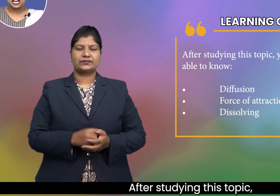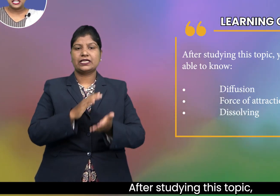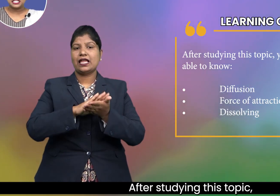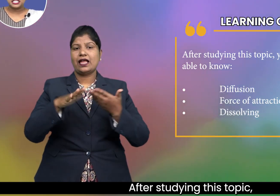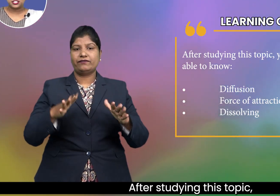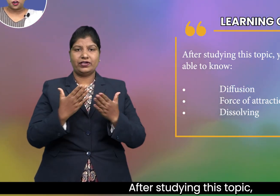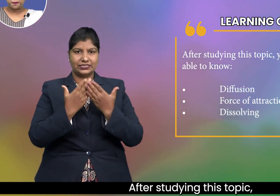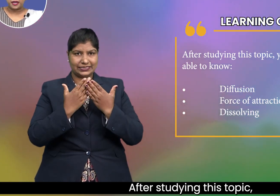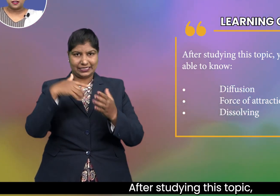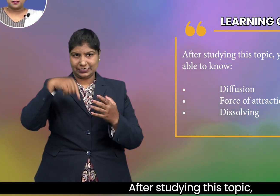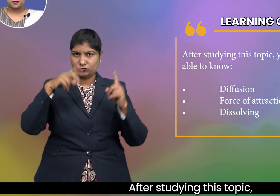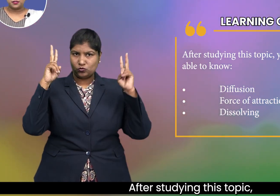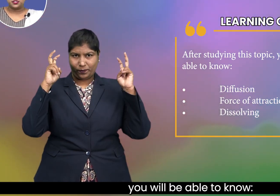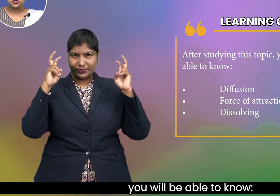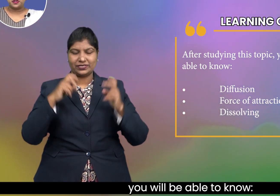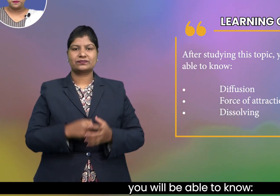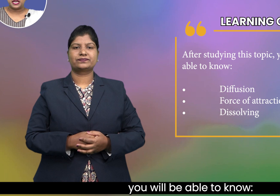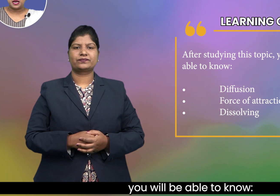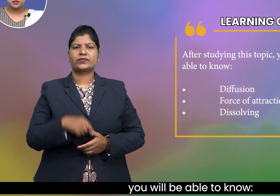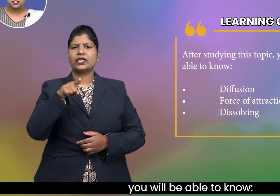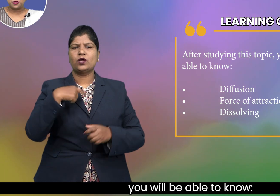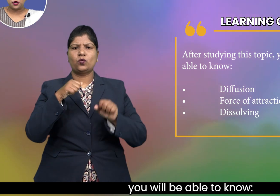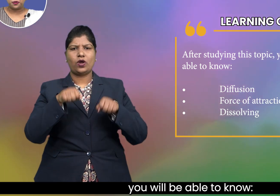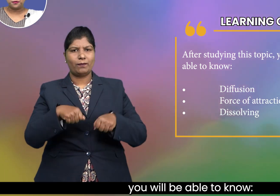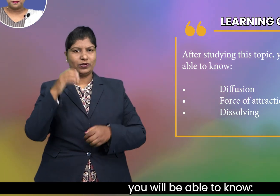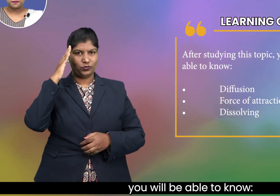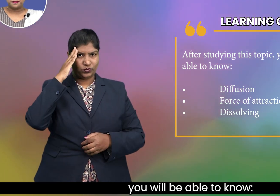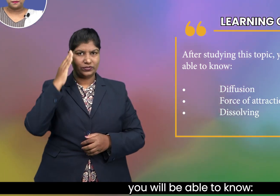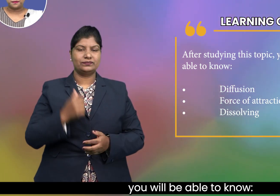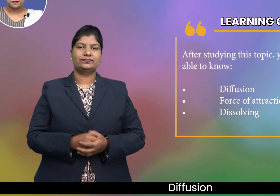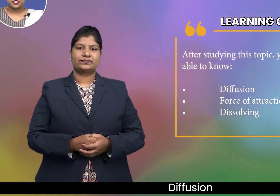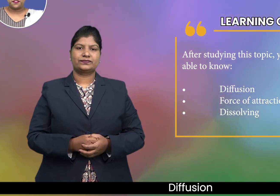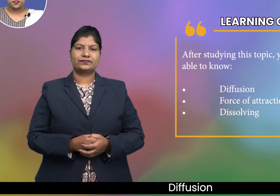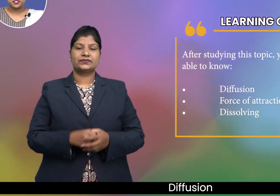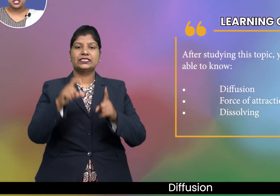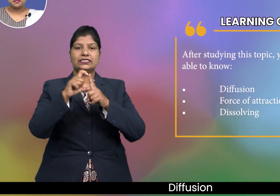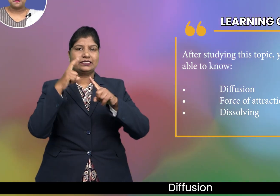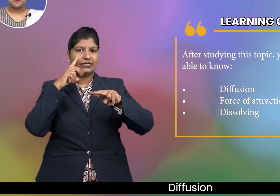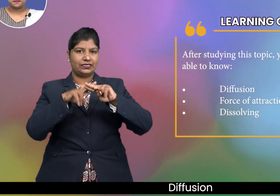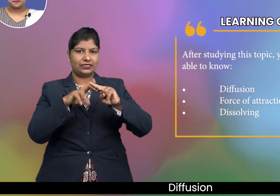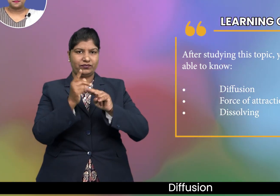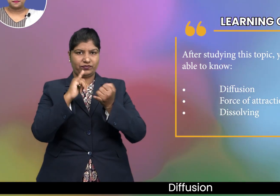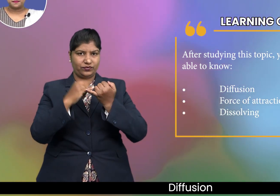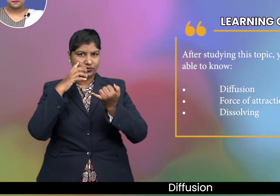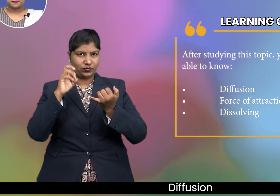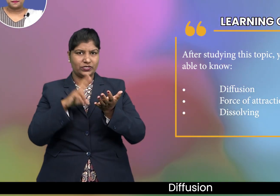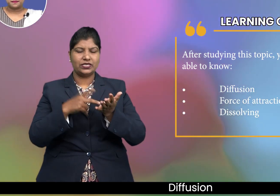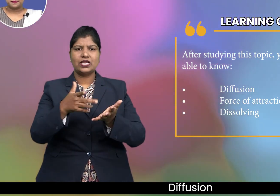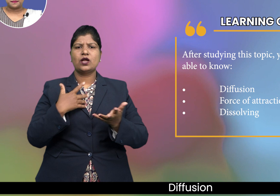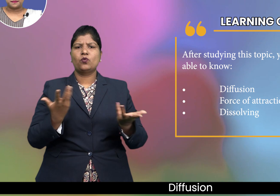After studying this topic, you will be able to know diffusion,